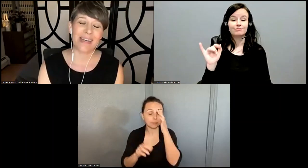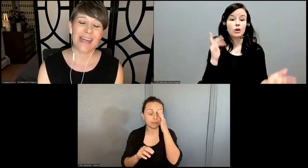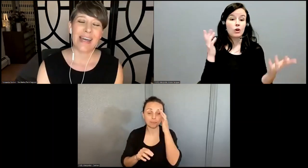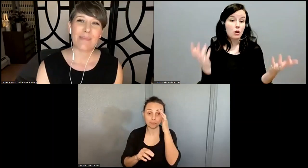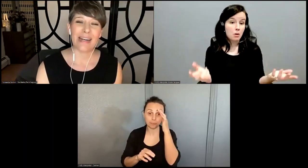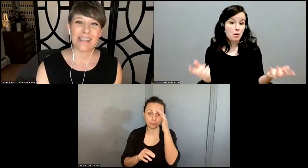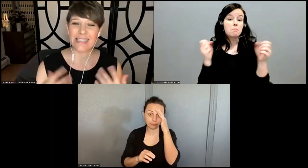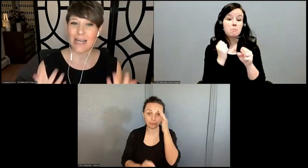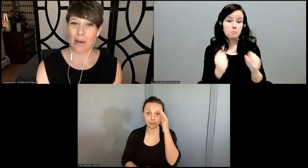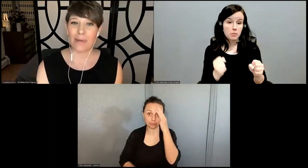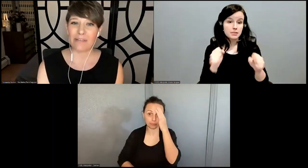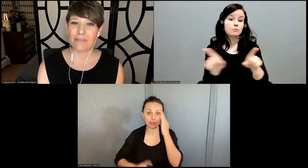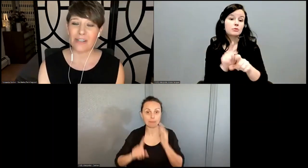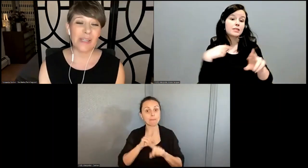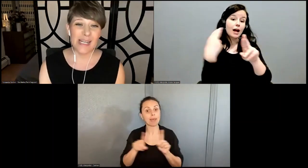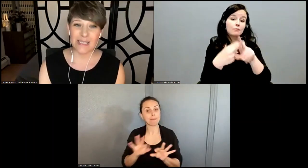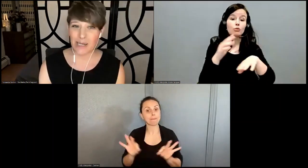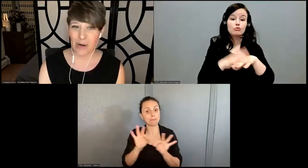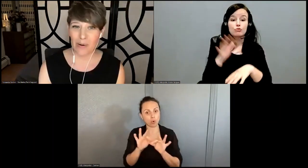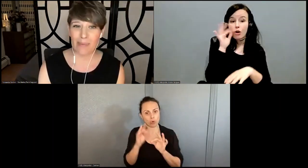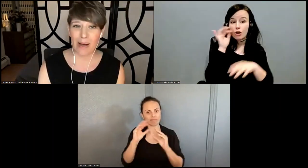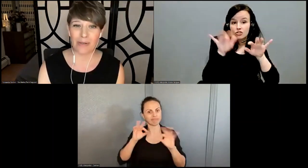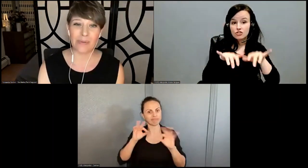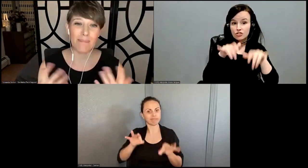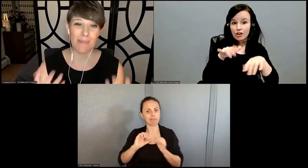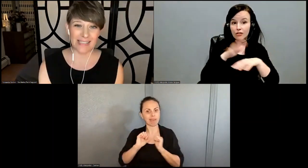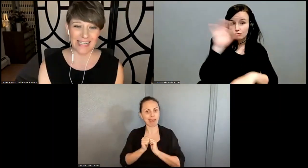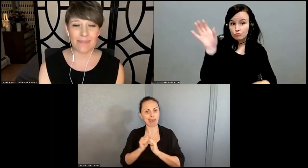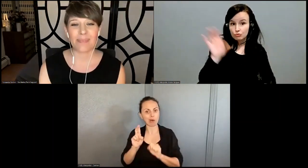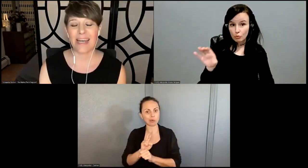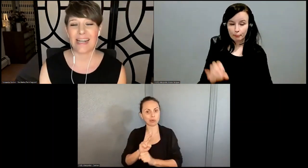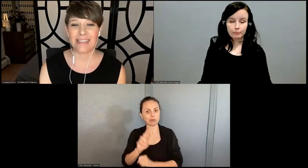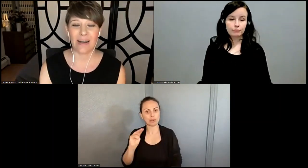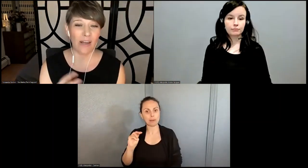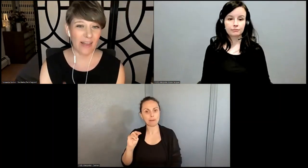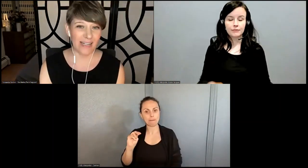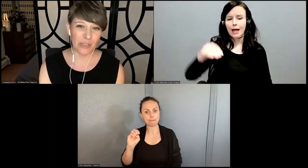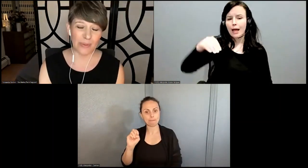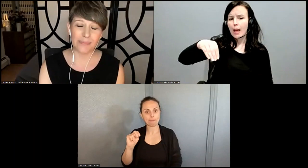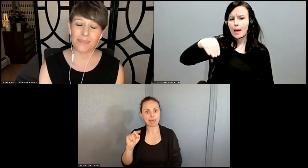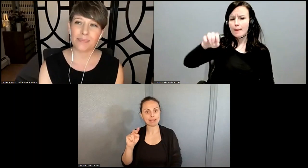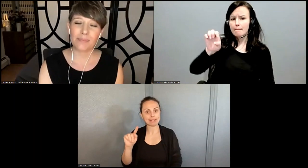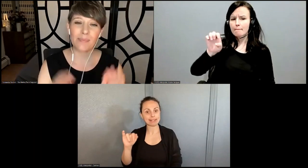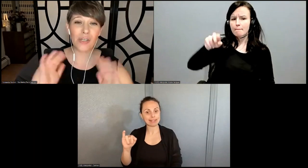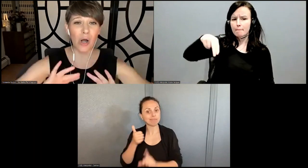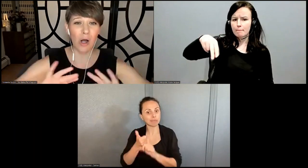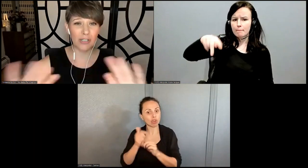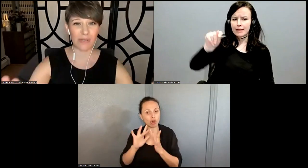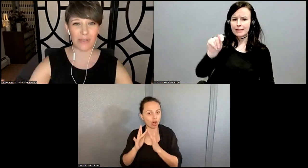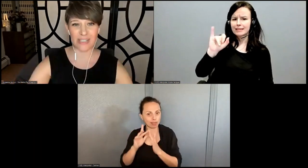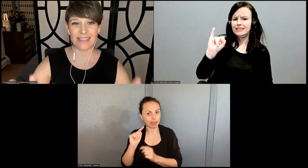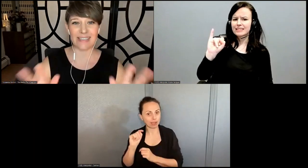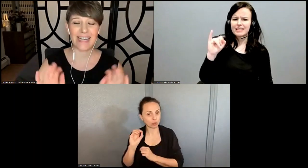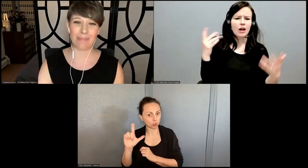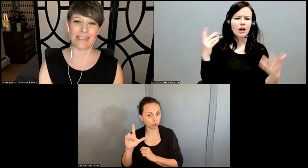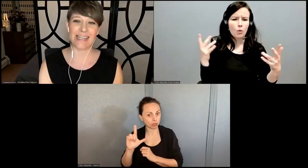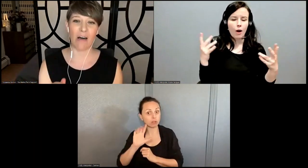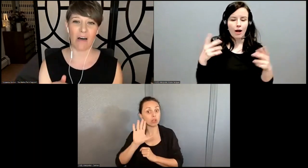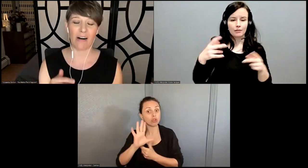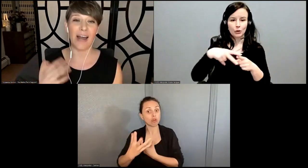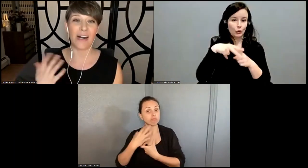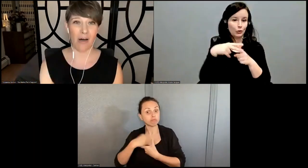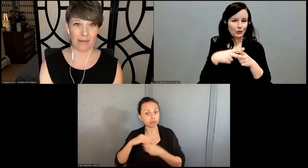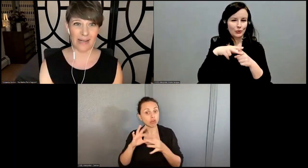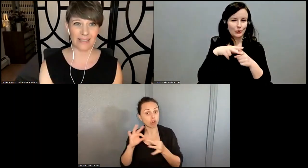well. But just a couple of good things to know about using Menti. It is an online tool. Your contributions in Menti